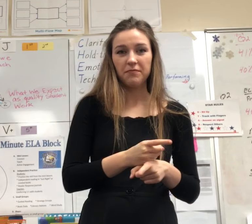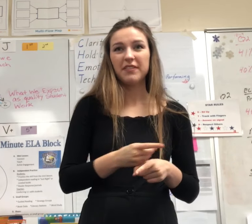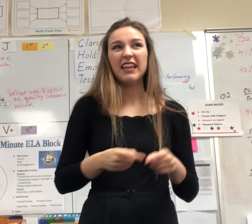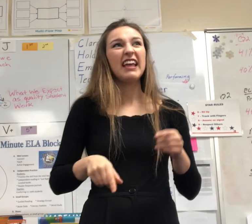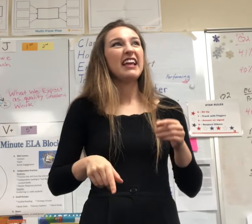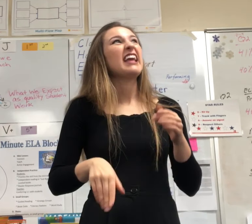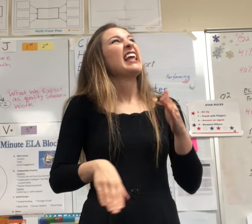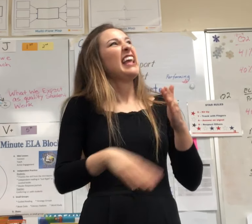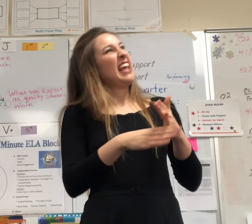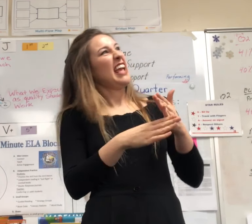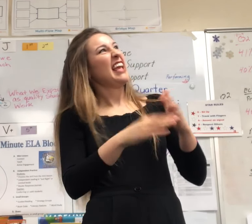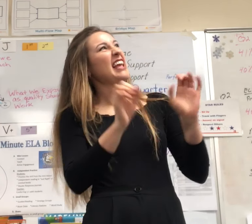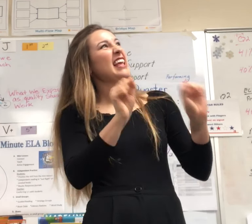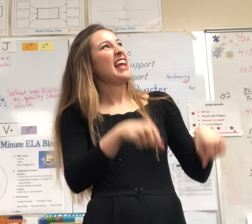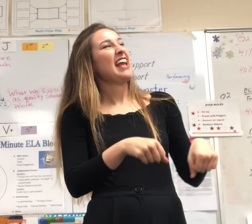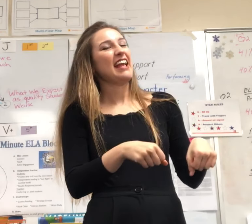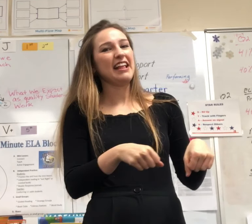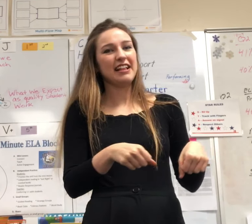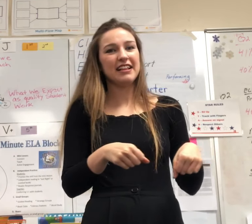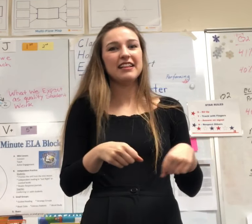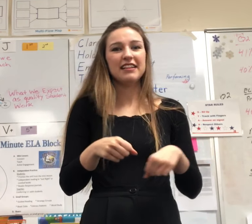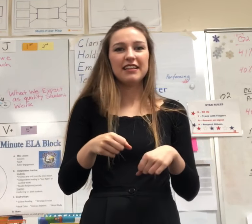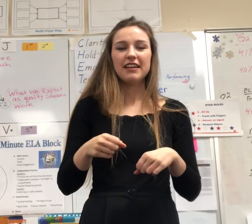it. And what does that provide?